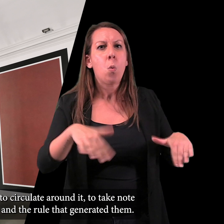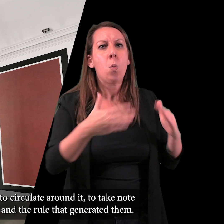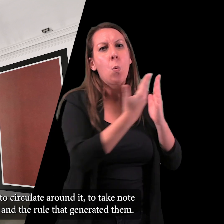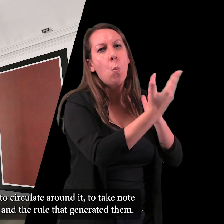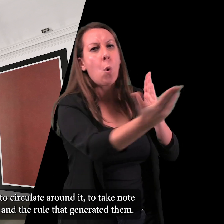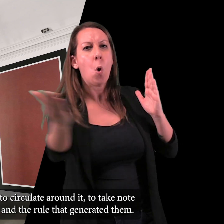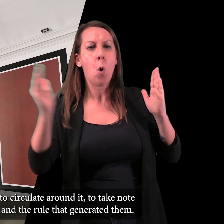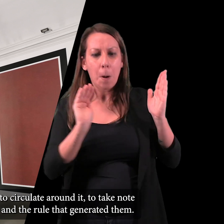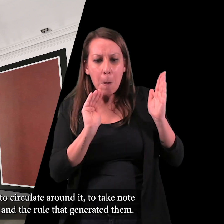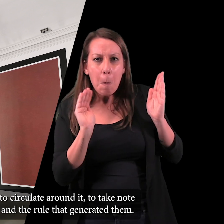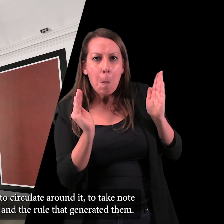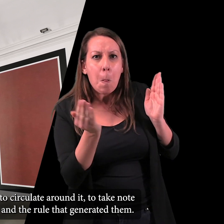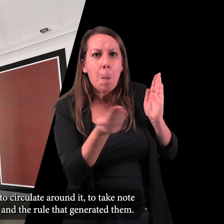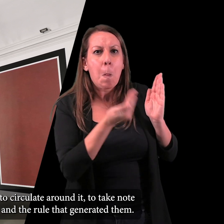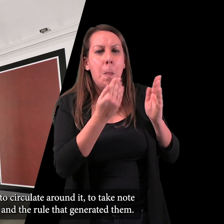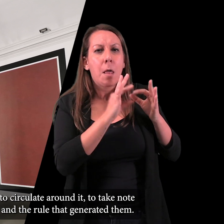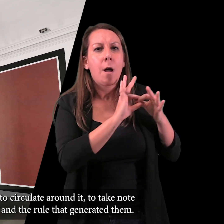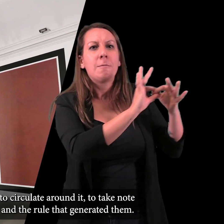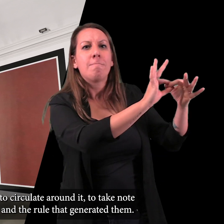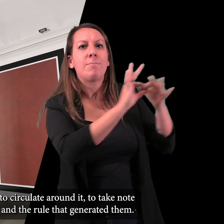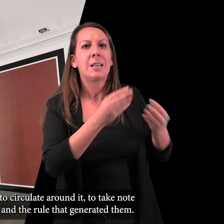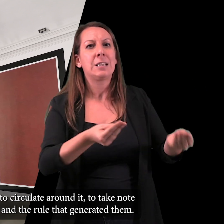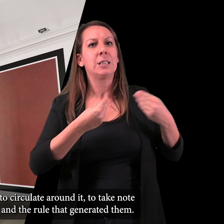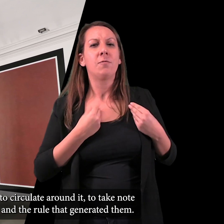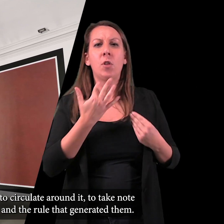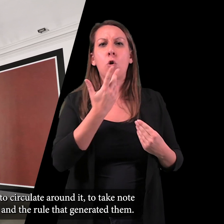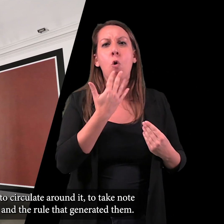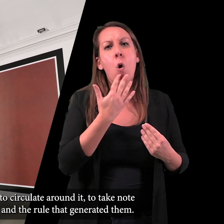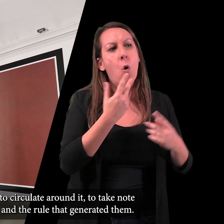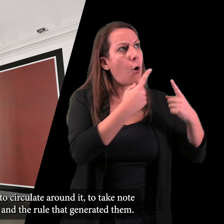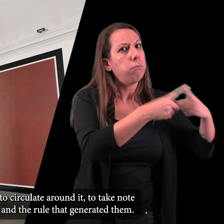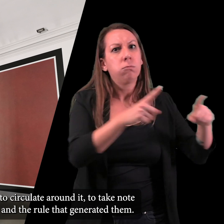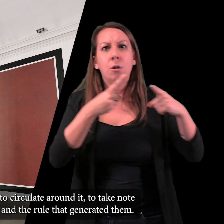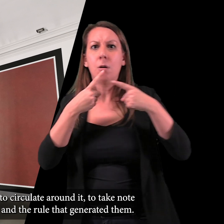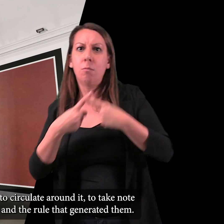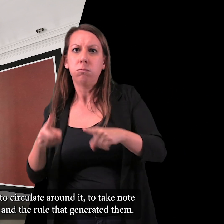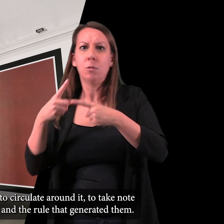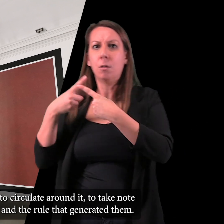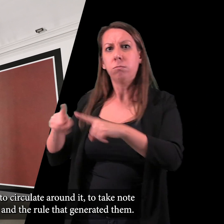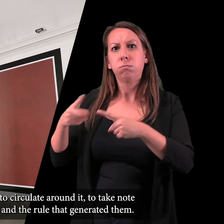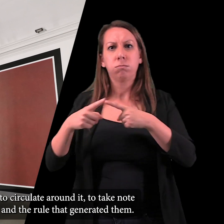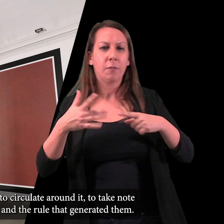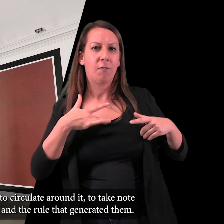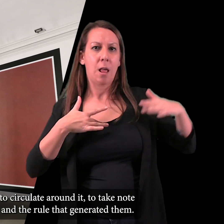the large geometric solid that stands at the center of the